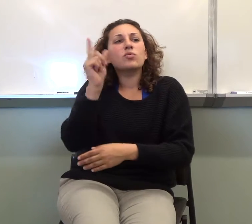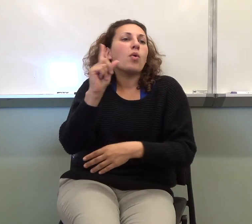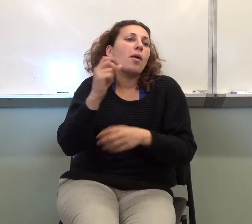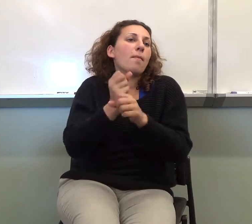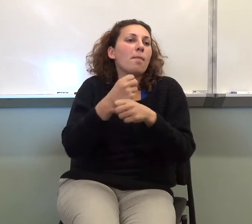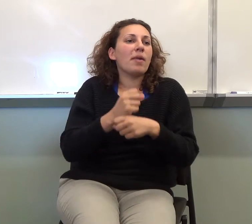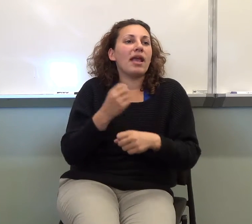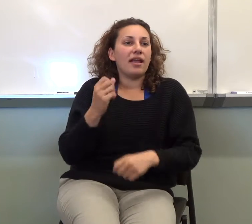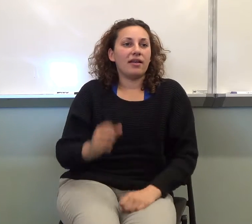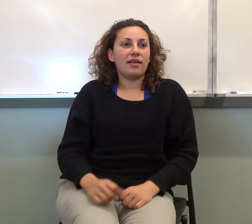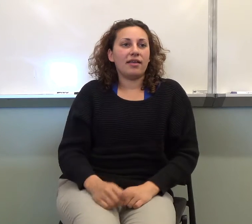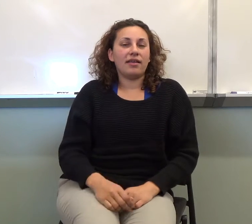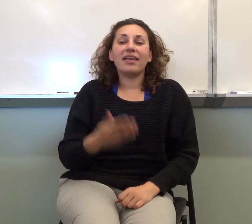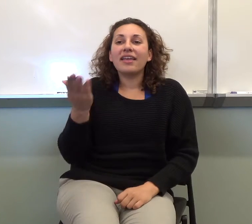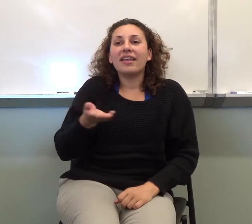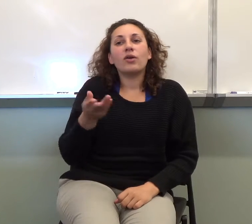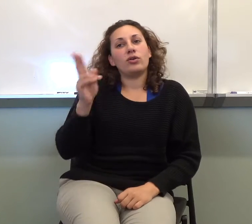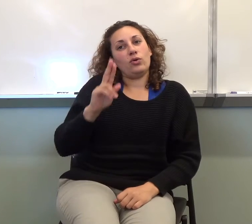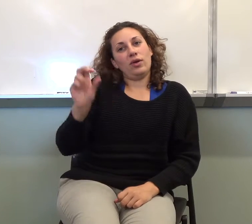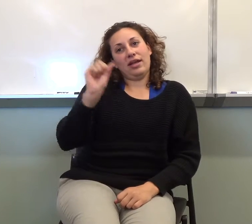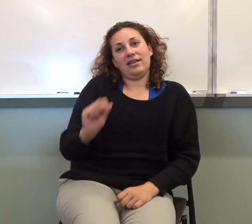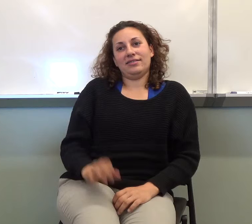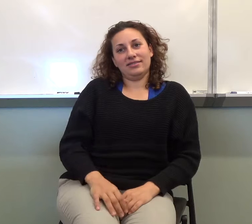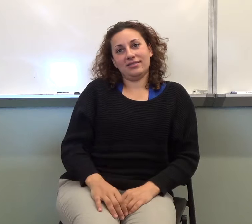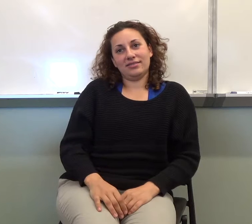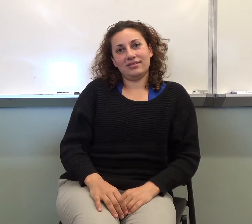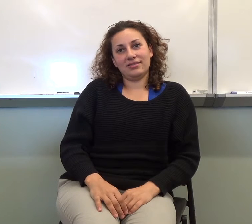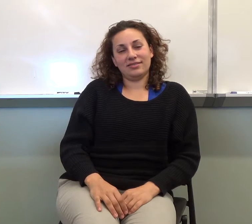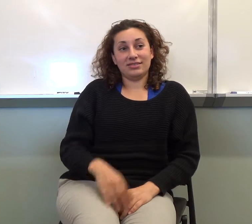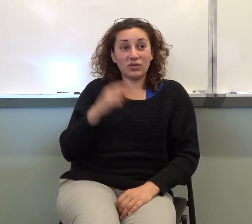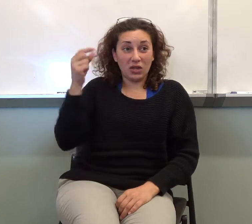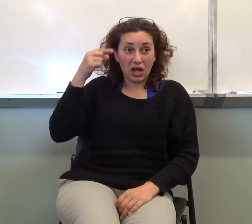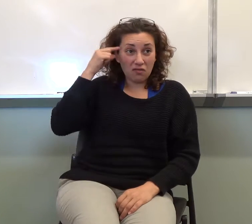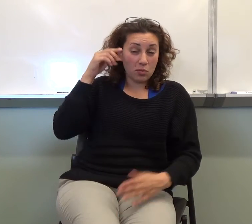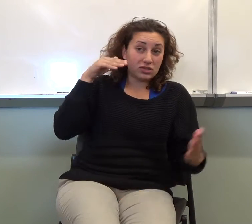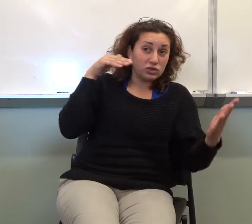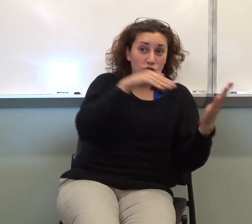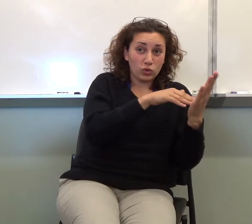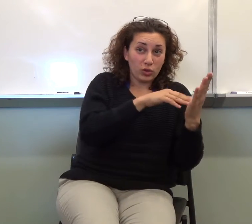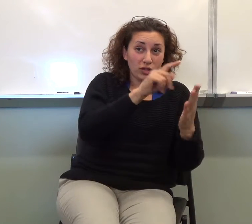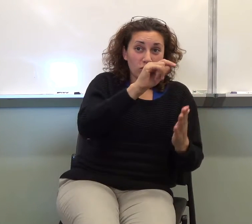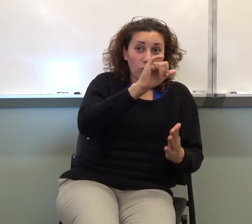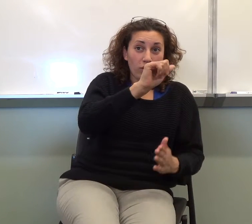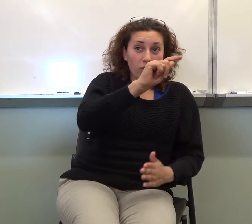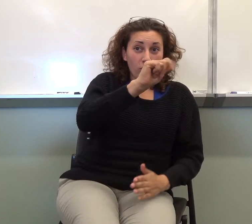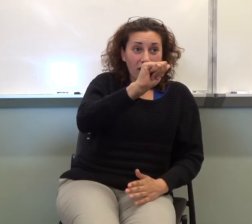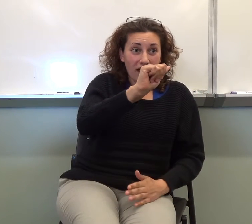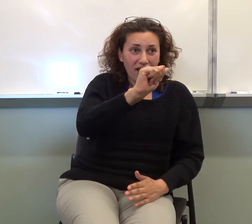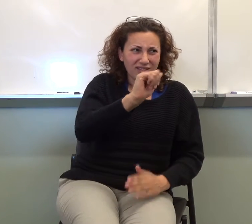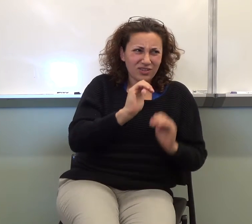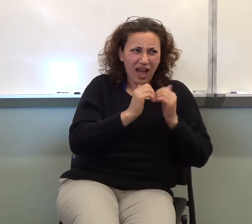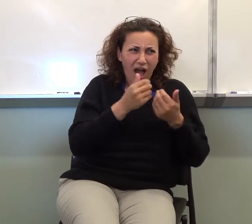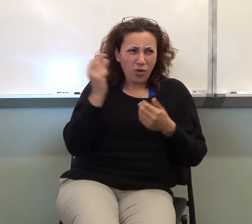So here we are complaining about it, the government's suing Toyota and all that. We made it. Isn't that